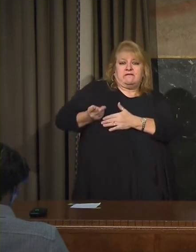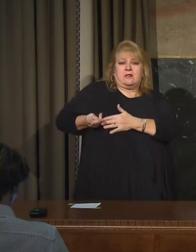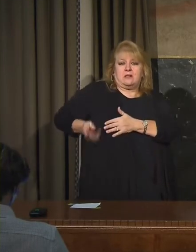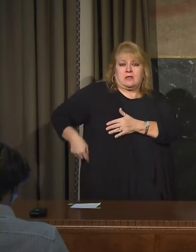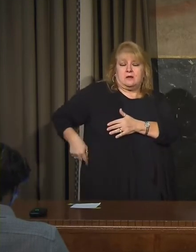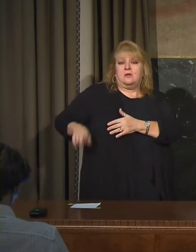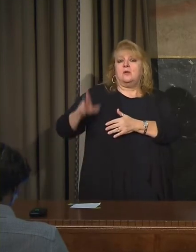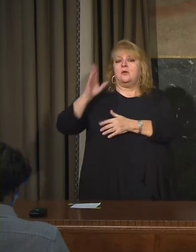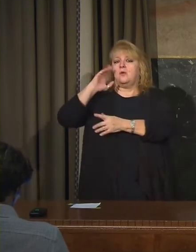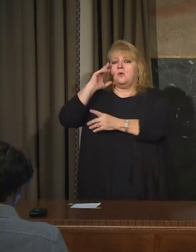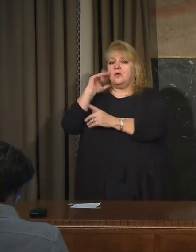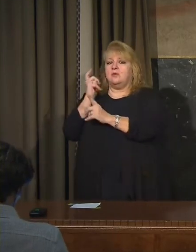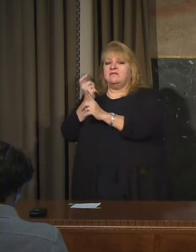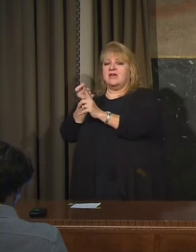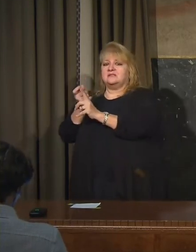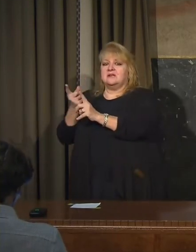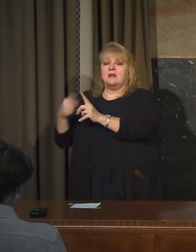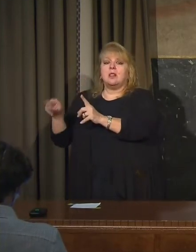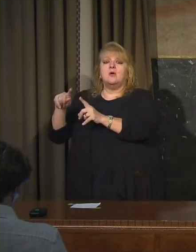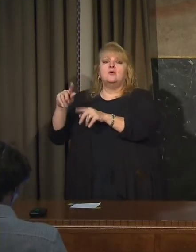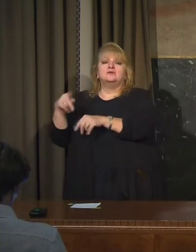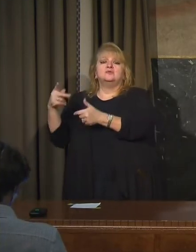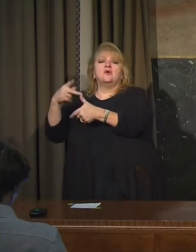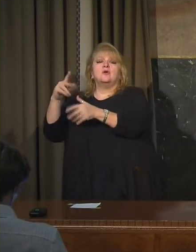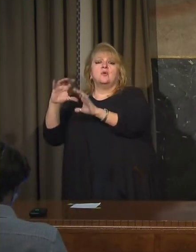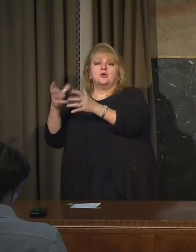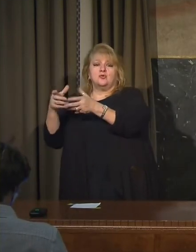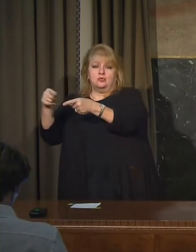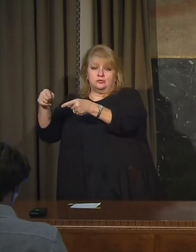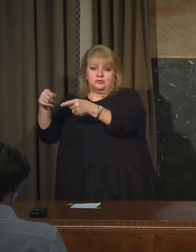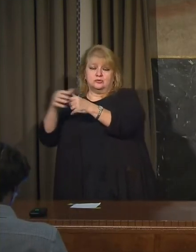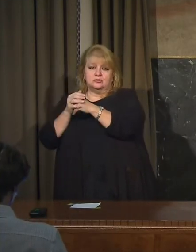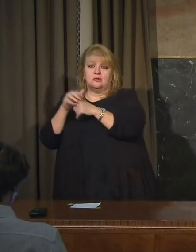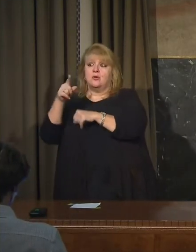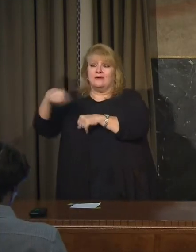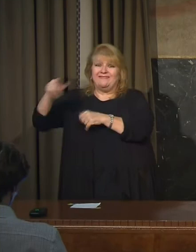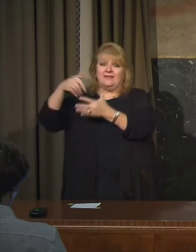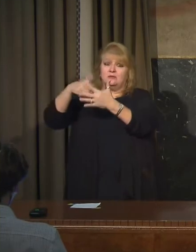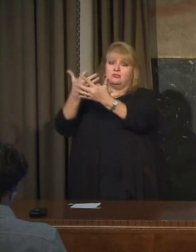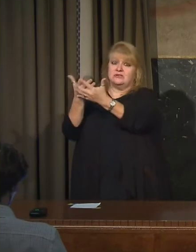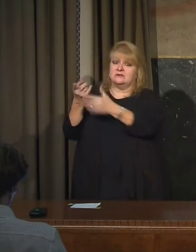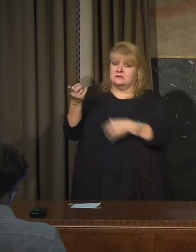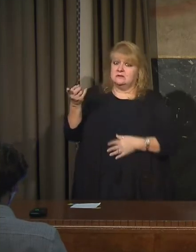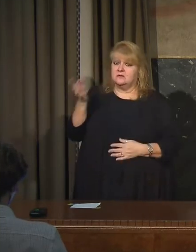those same priority groups who are actually in our prisons.